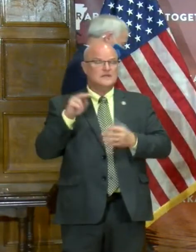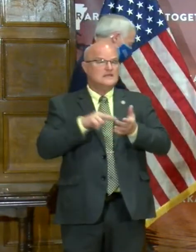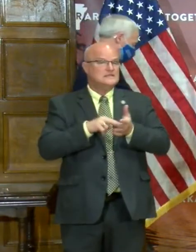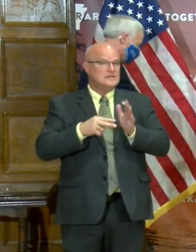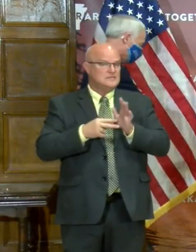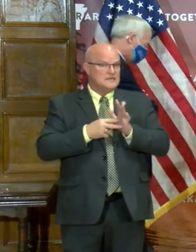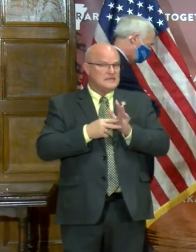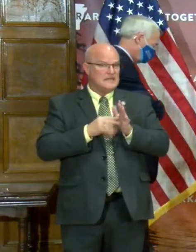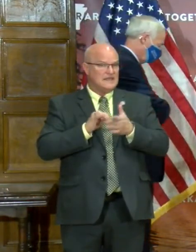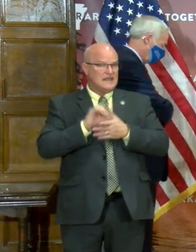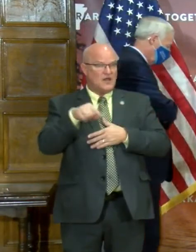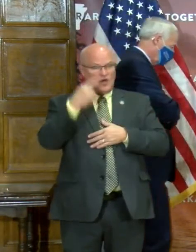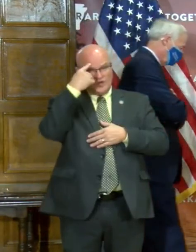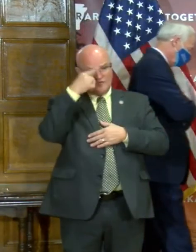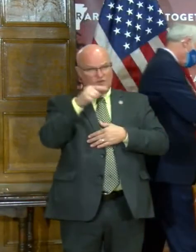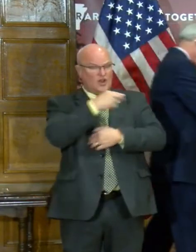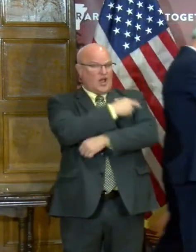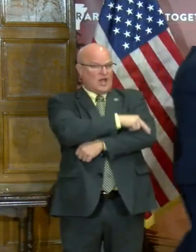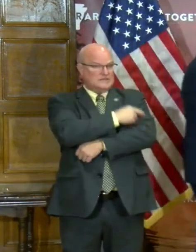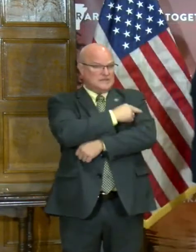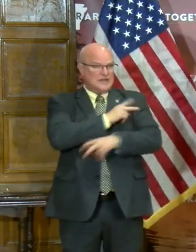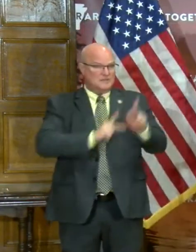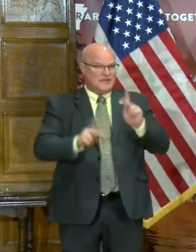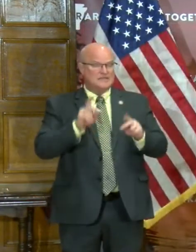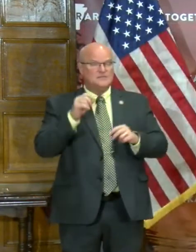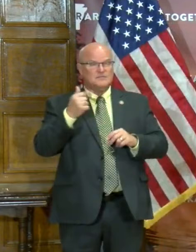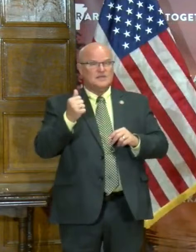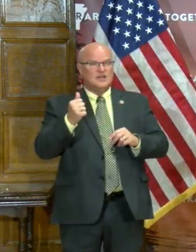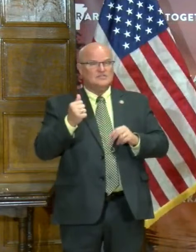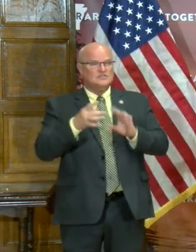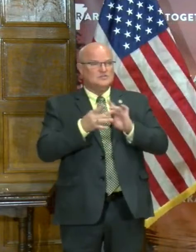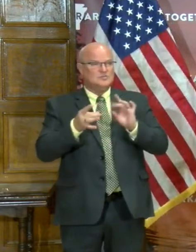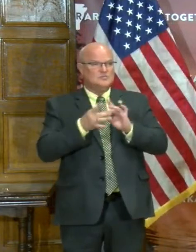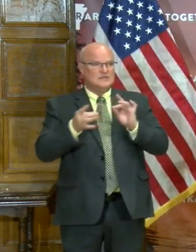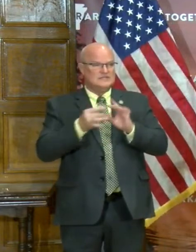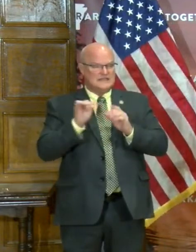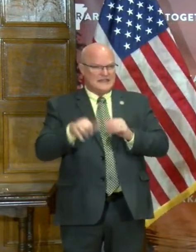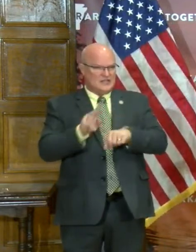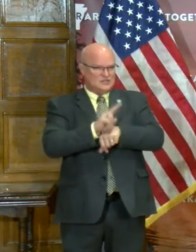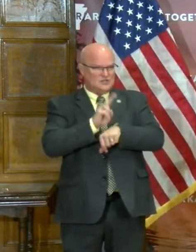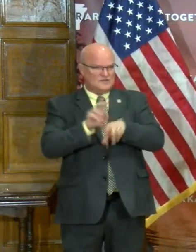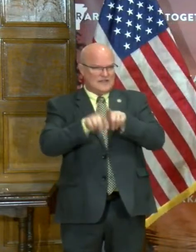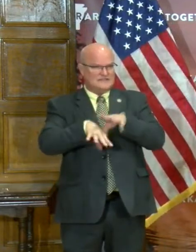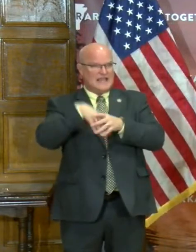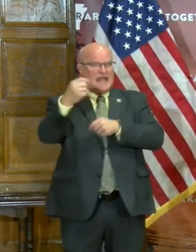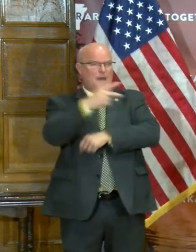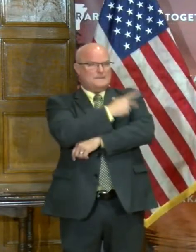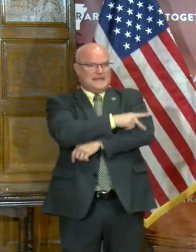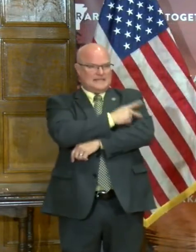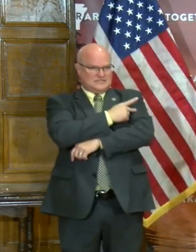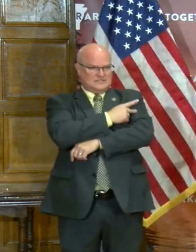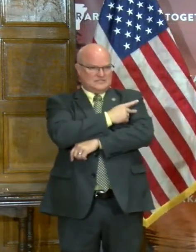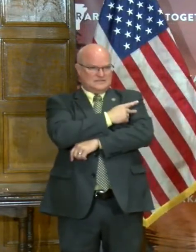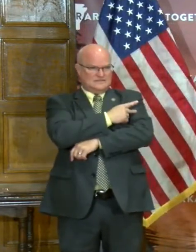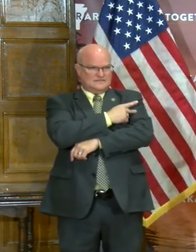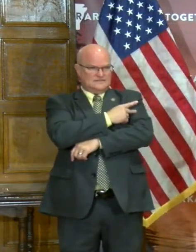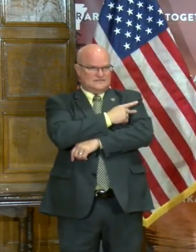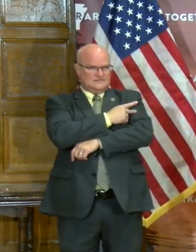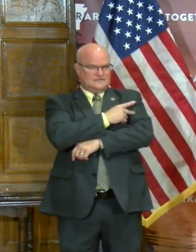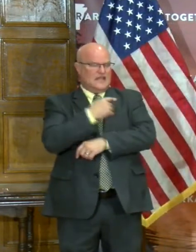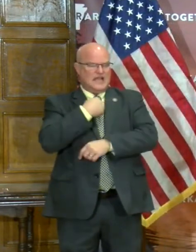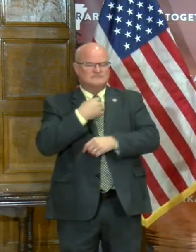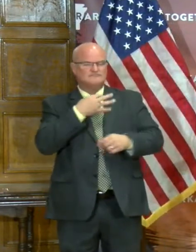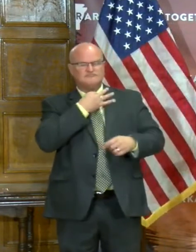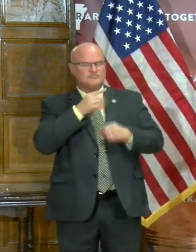mean, doctor, that it's only for hospitalized patients? Because you mentioned the use of it as an outpatient therapeutic it is as well. used, So I'm